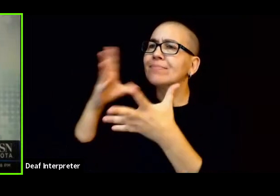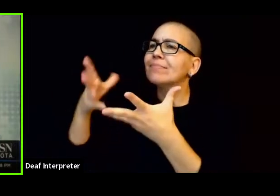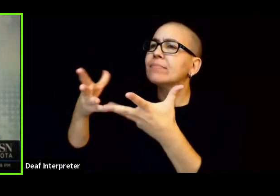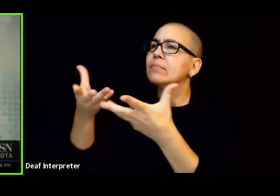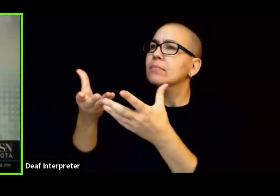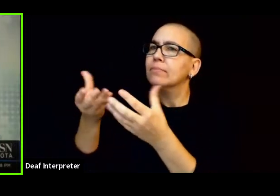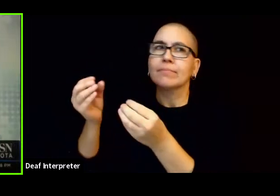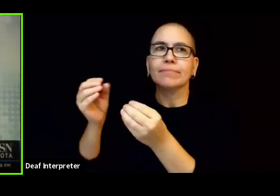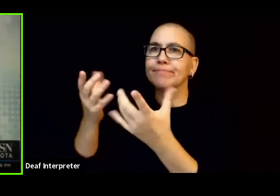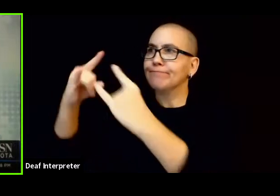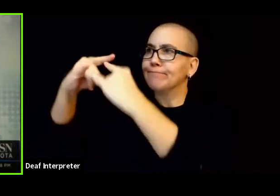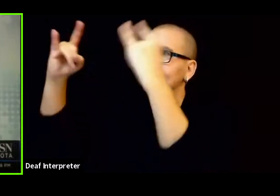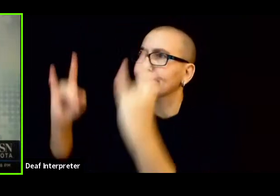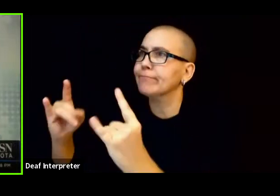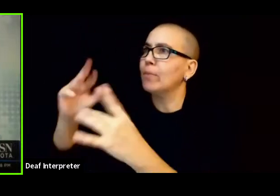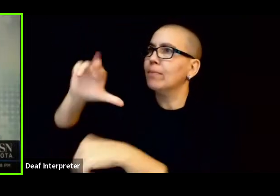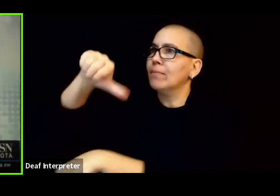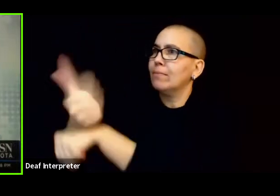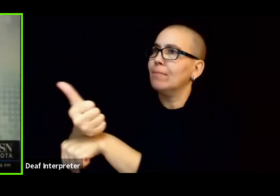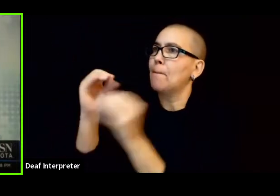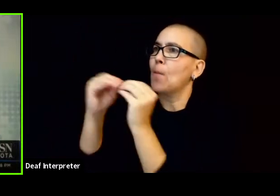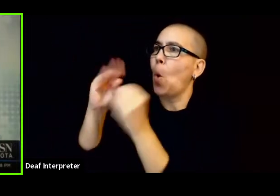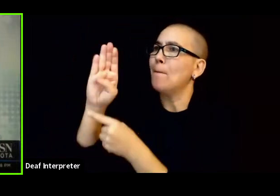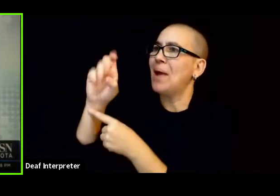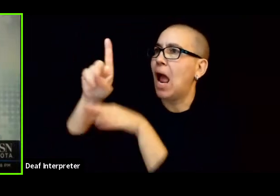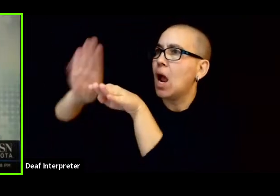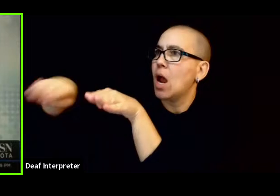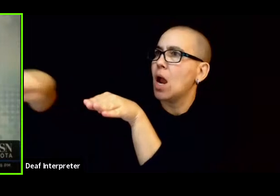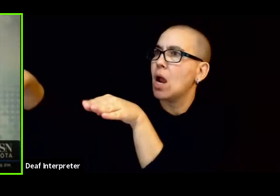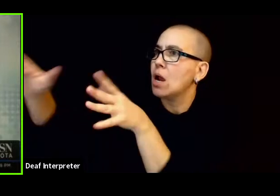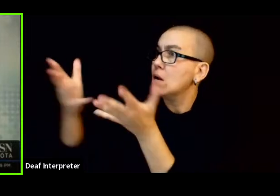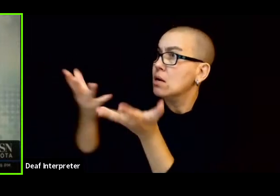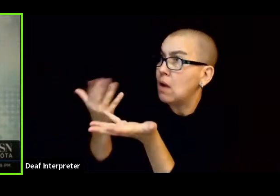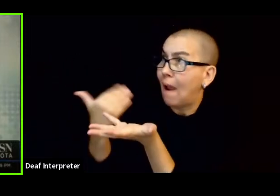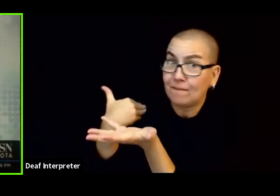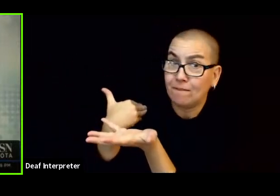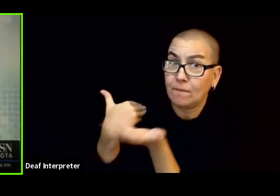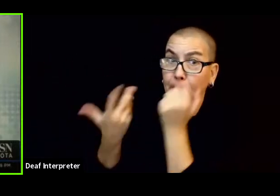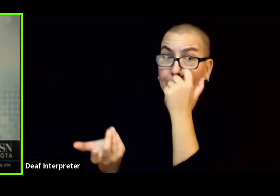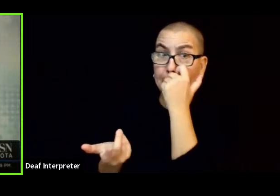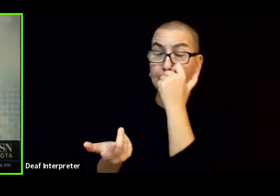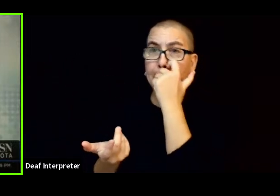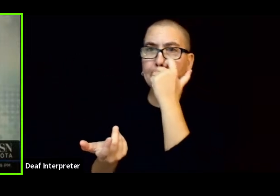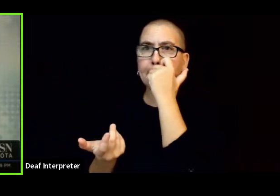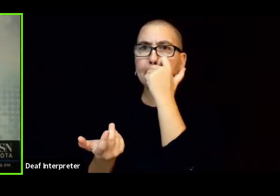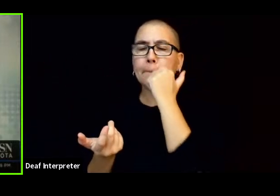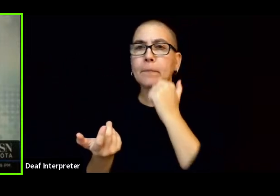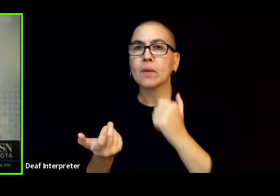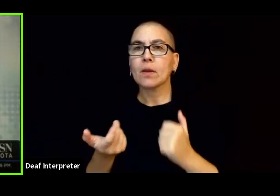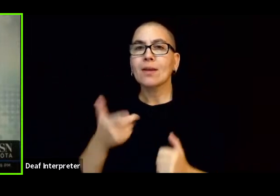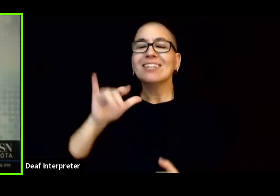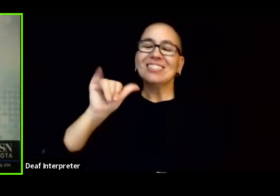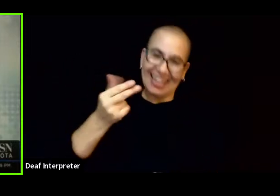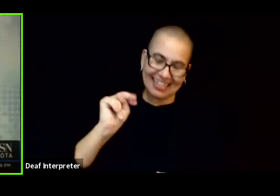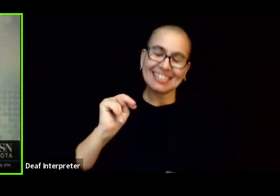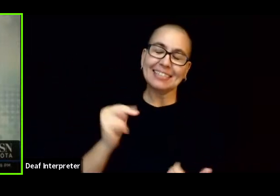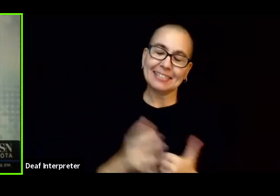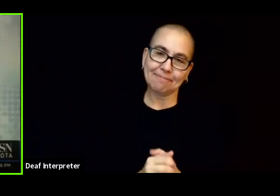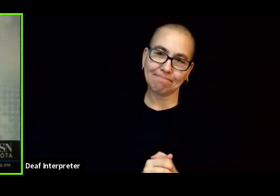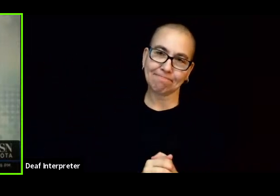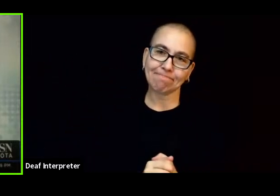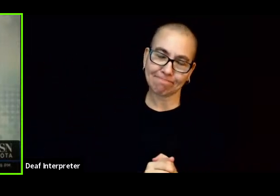Well, as we talked about, the health systems have done a lot of work in recent months